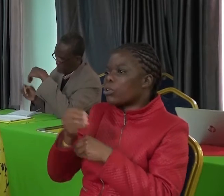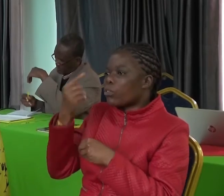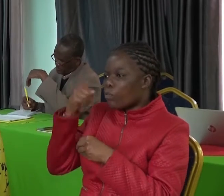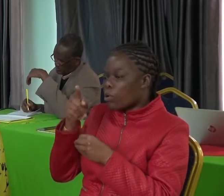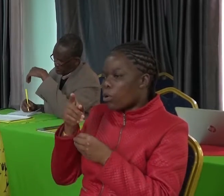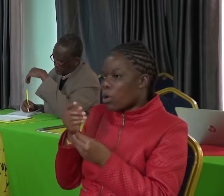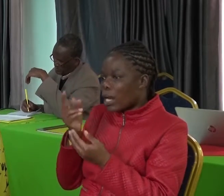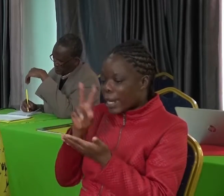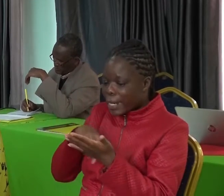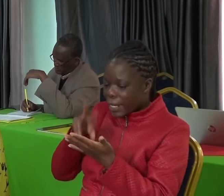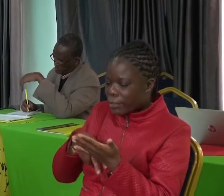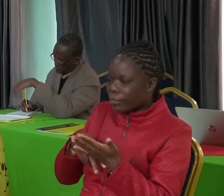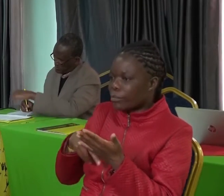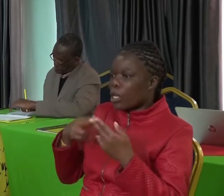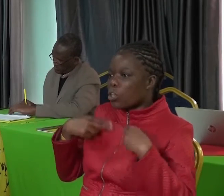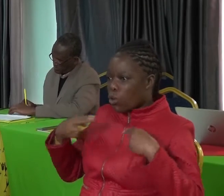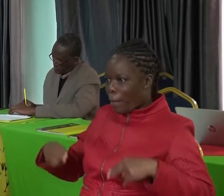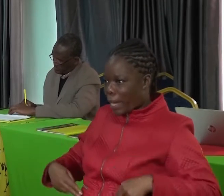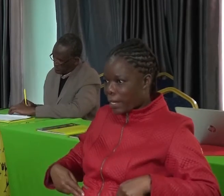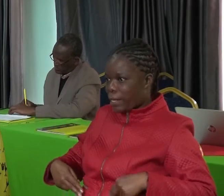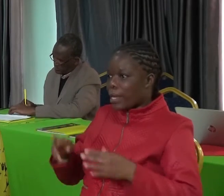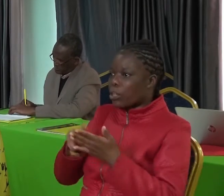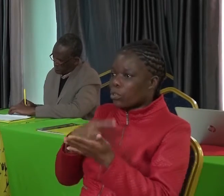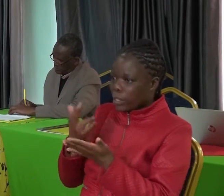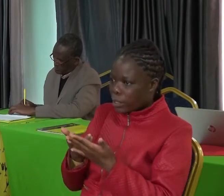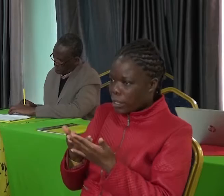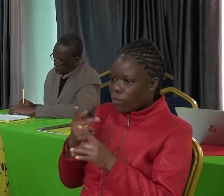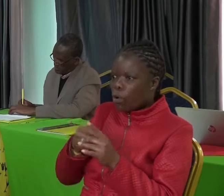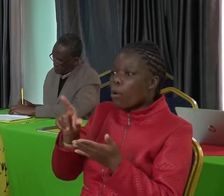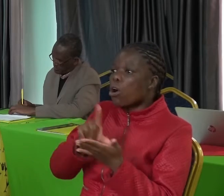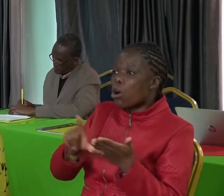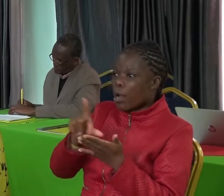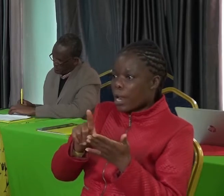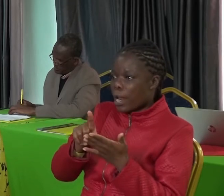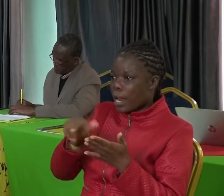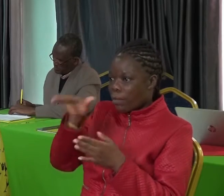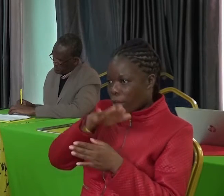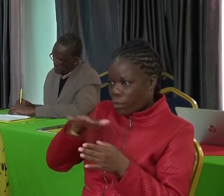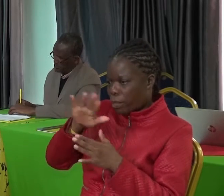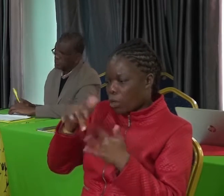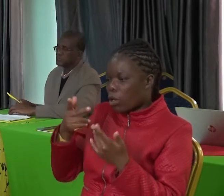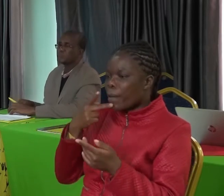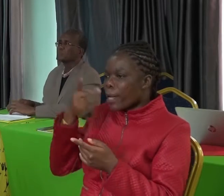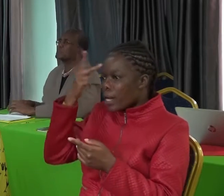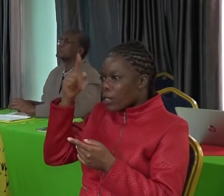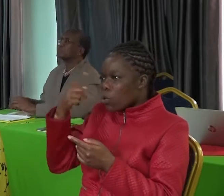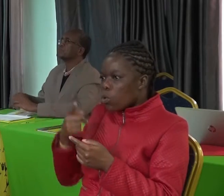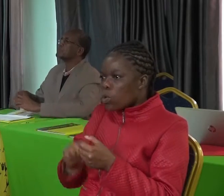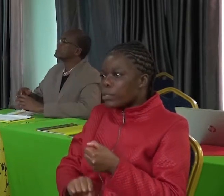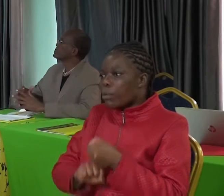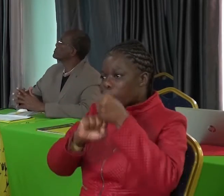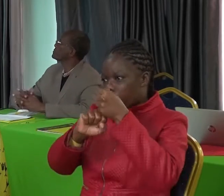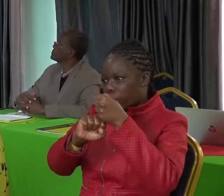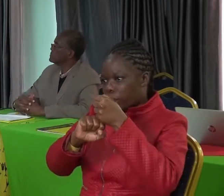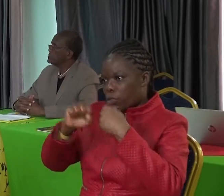It could be human resources from local environment. It could be a certain parent who helps the school, things